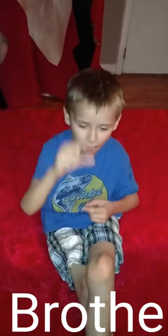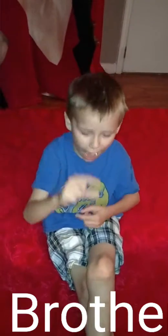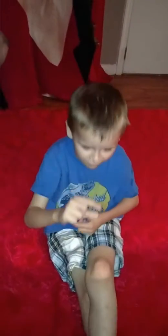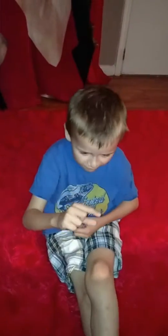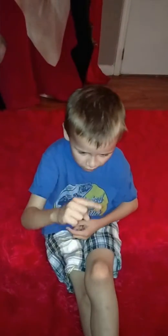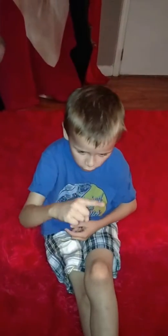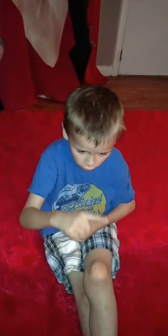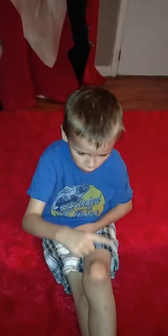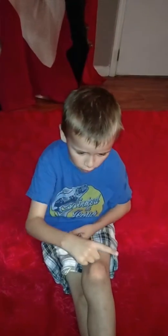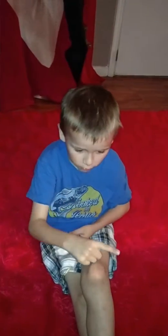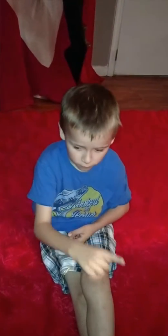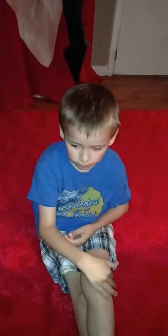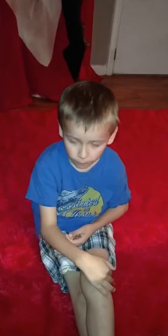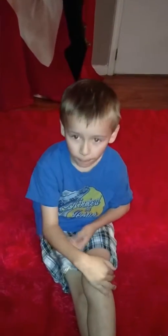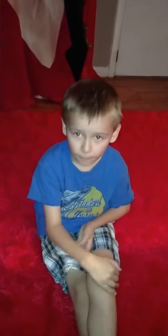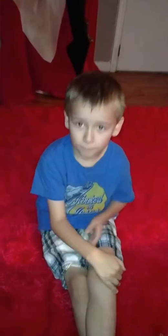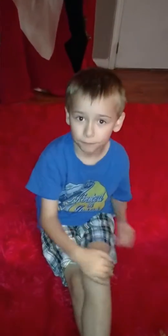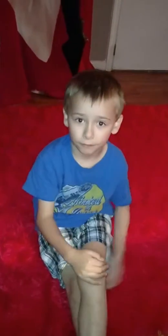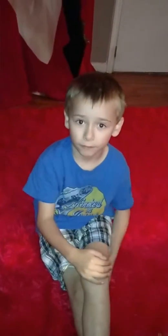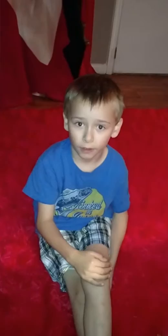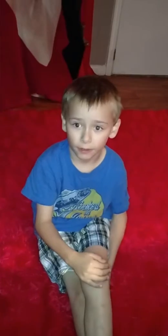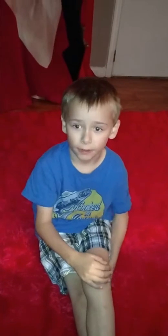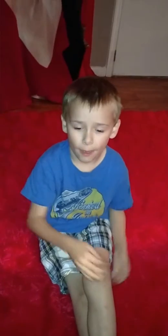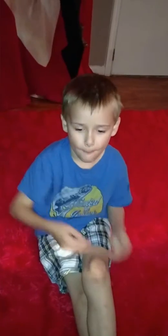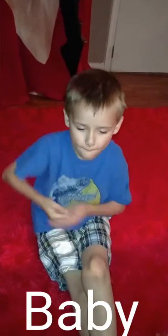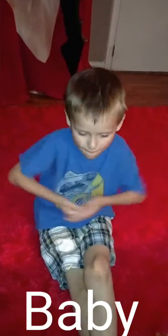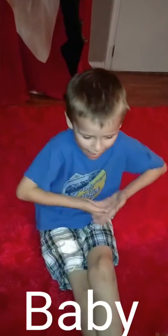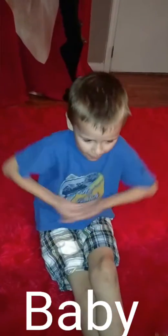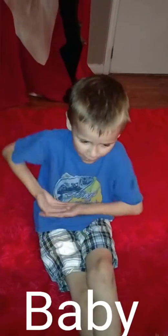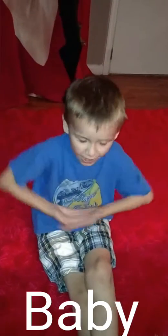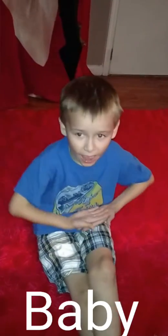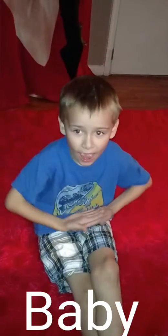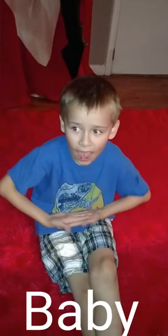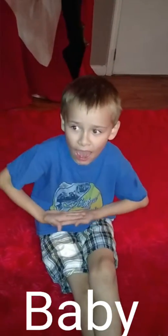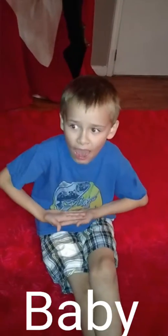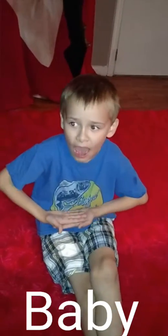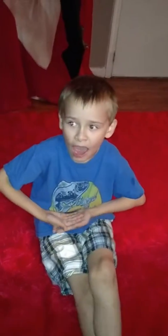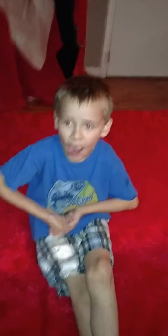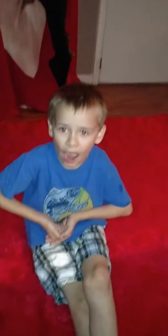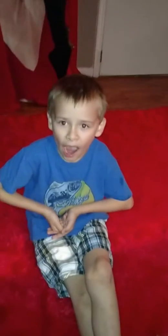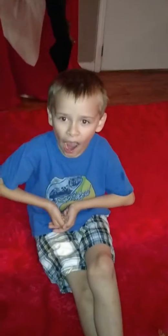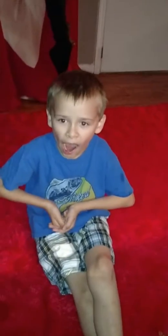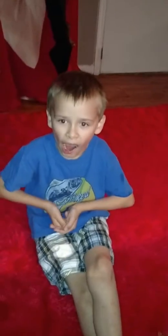Brother. Good job. Sign Baby. Apple. Sign Bible.